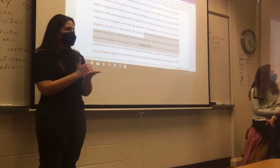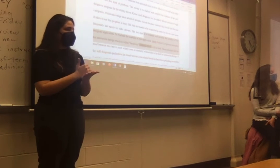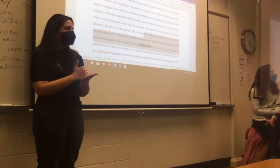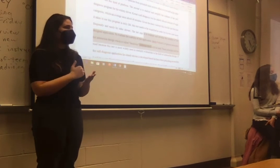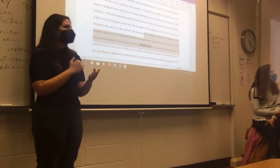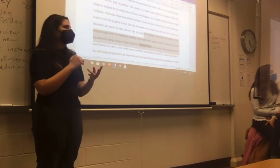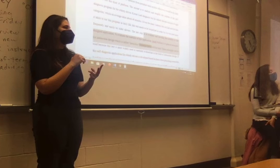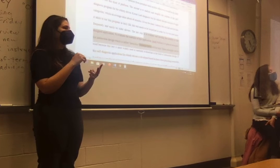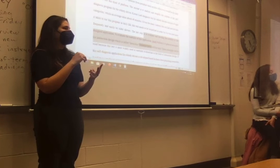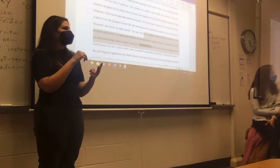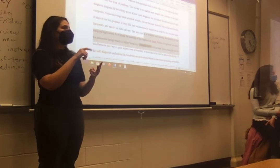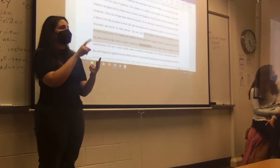taking